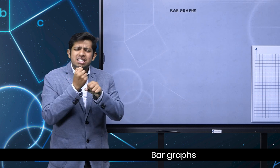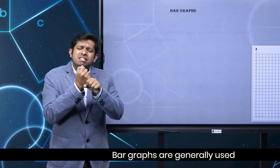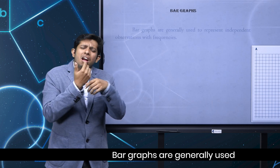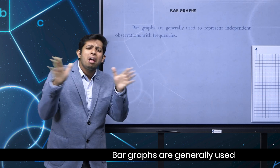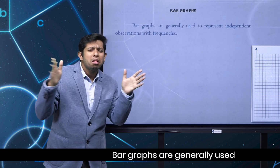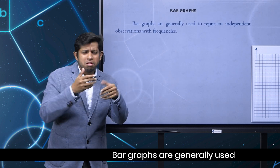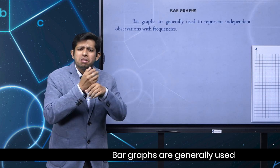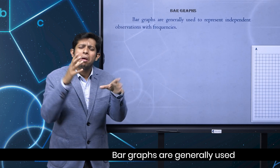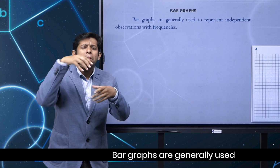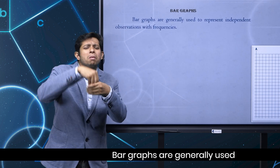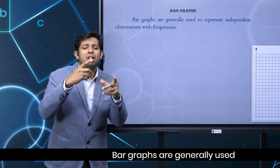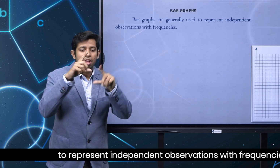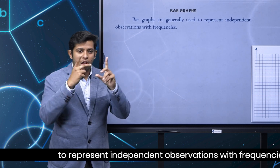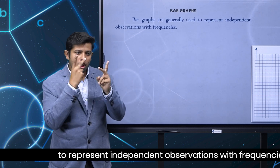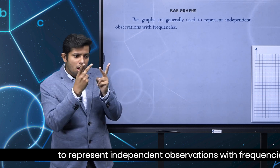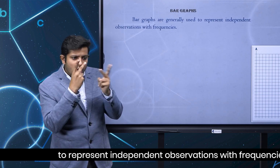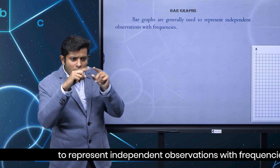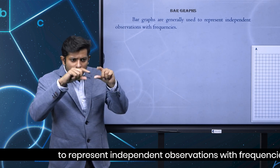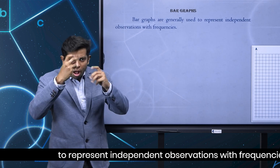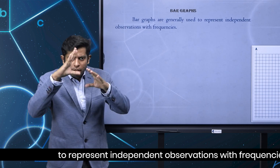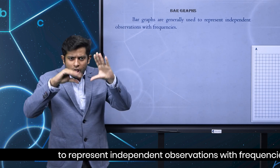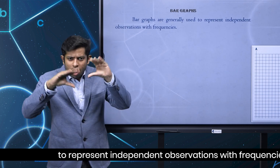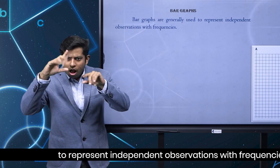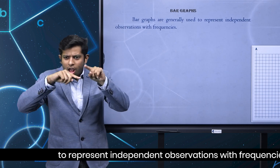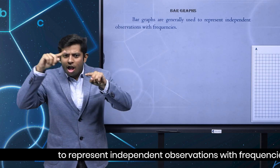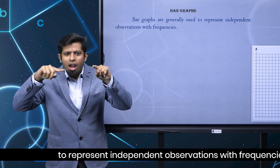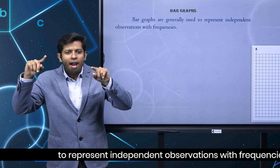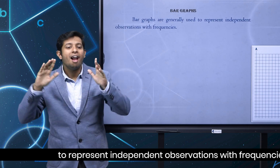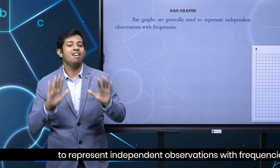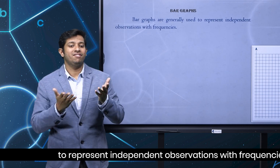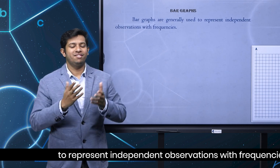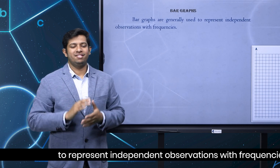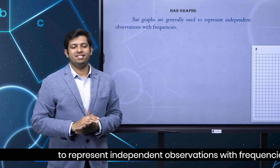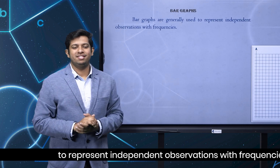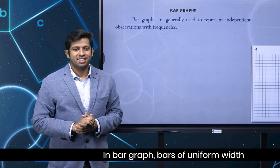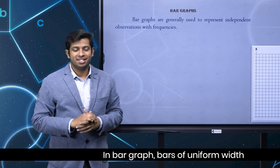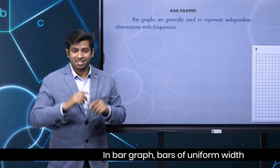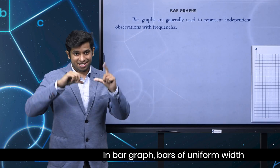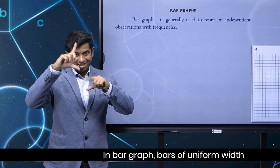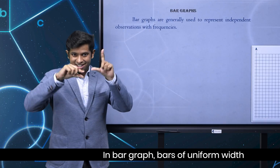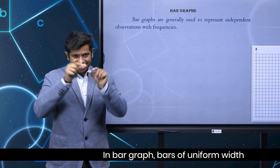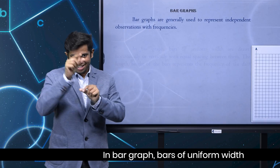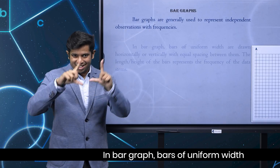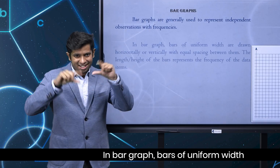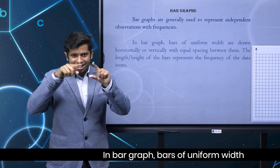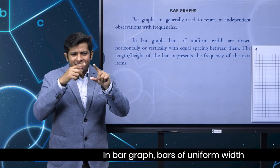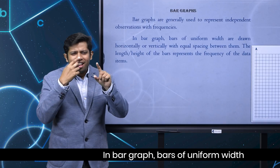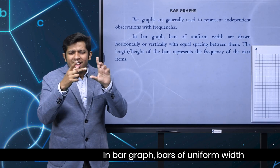Bar graphs are generally used to represent independent observations with frequencies. In bar graph, bars